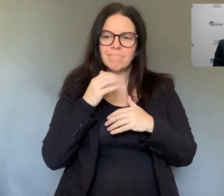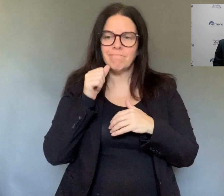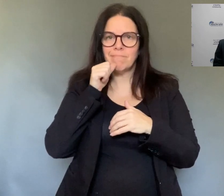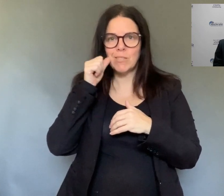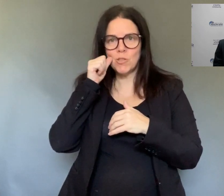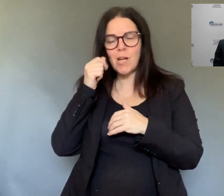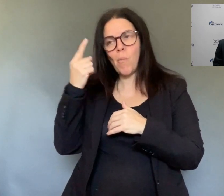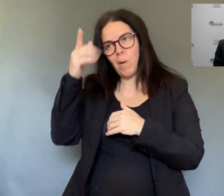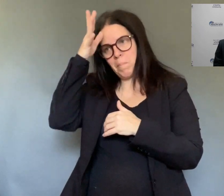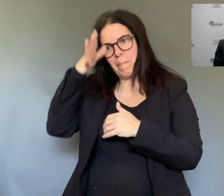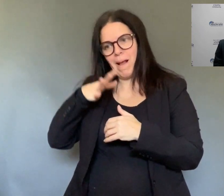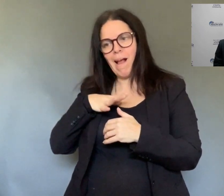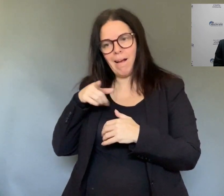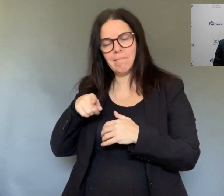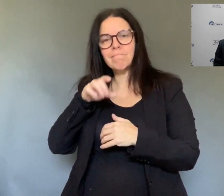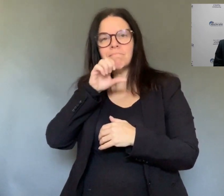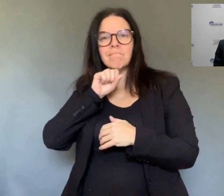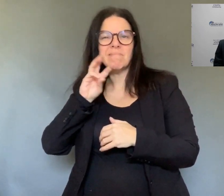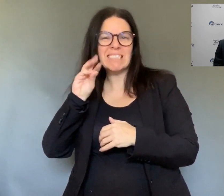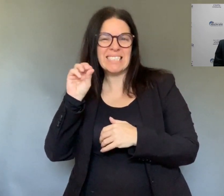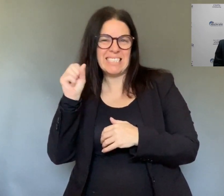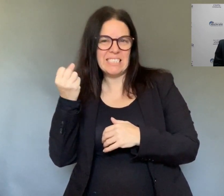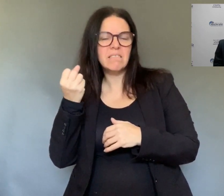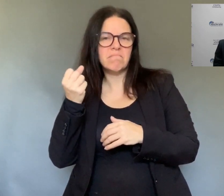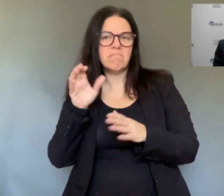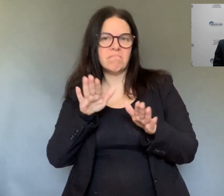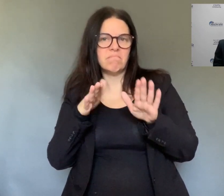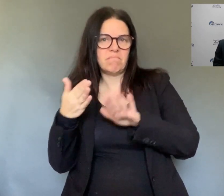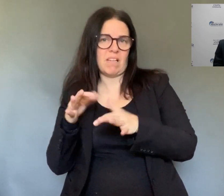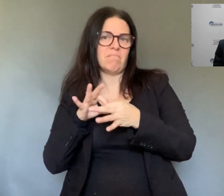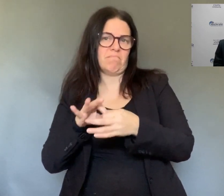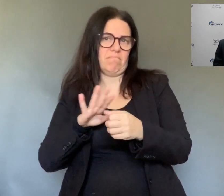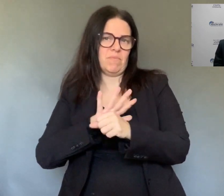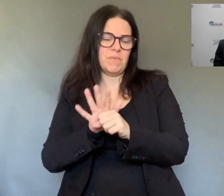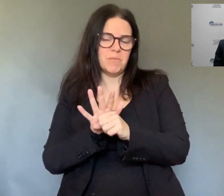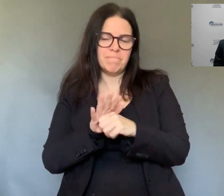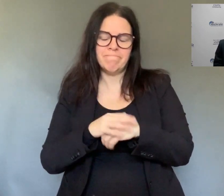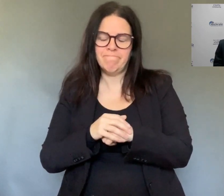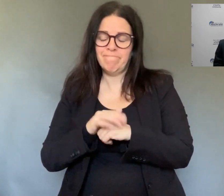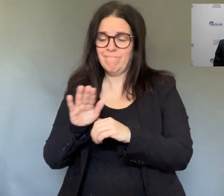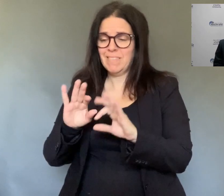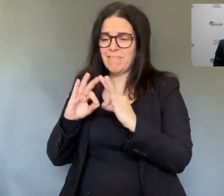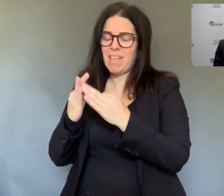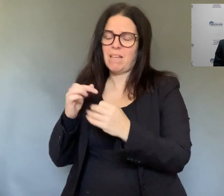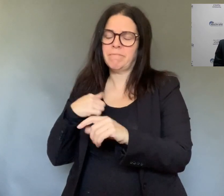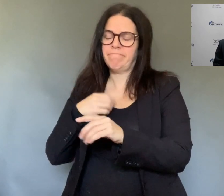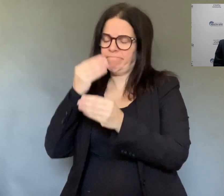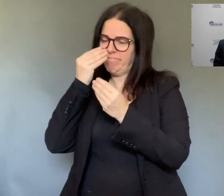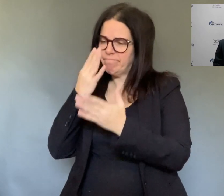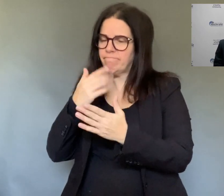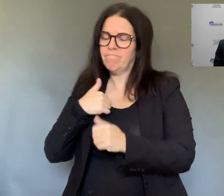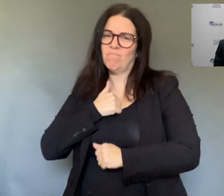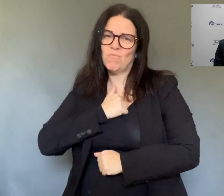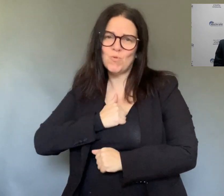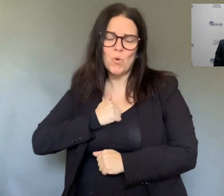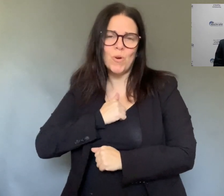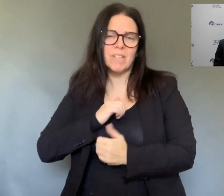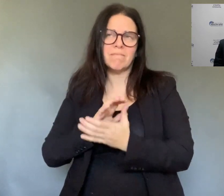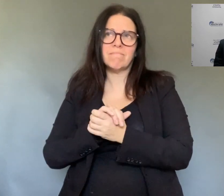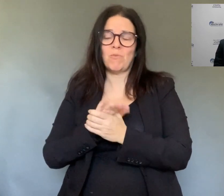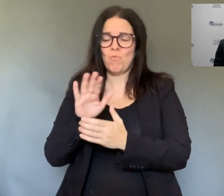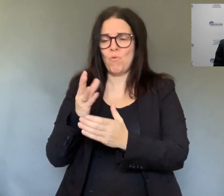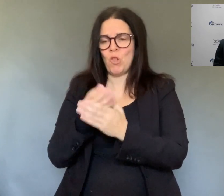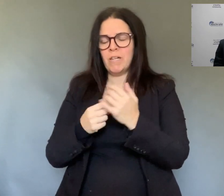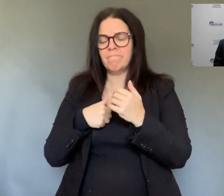away yesterday related to COVID-19. I'm sorry for his family and would like to express my condolences for their loss.